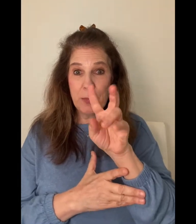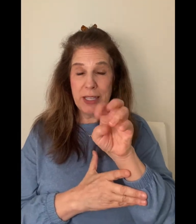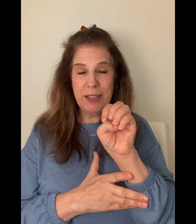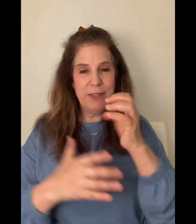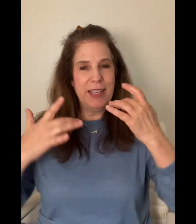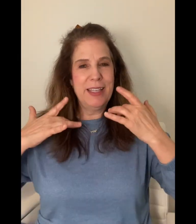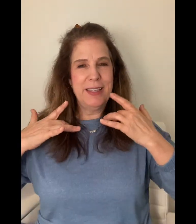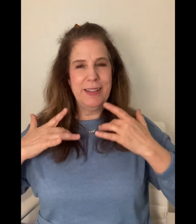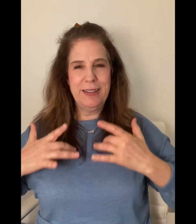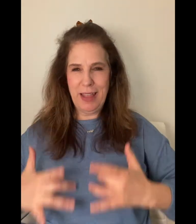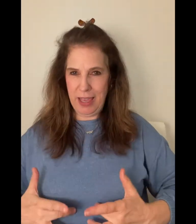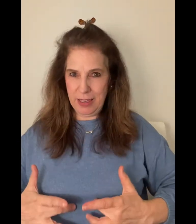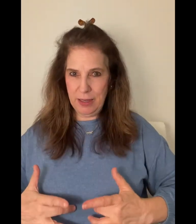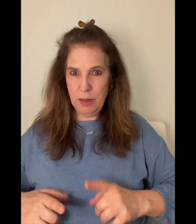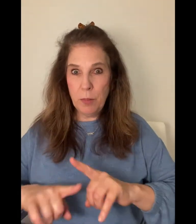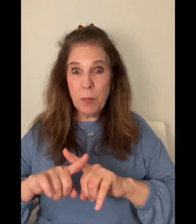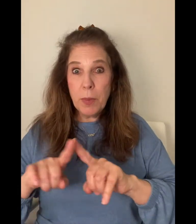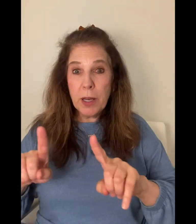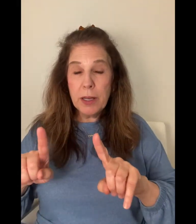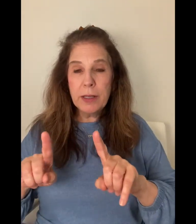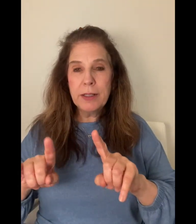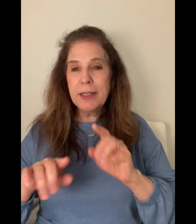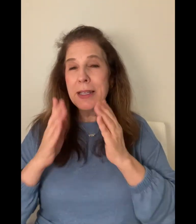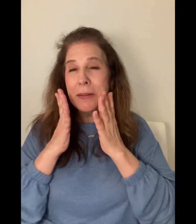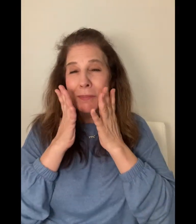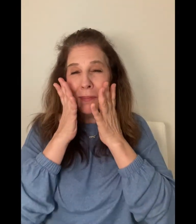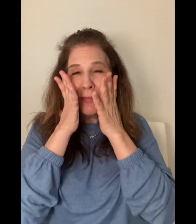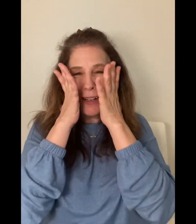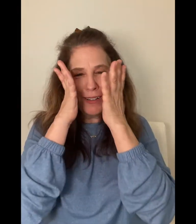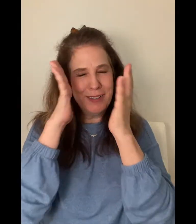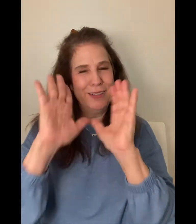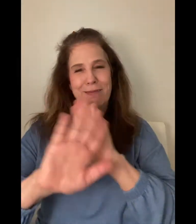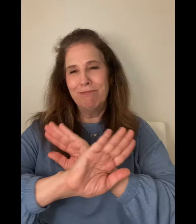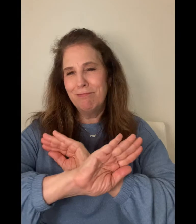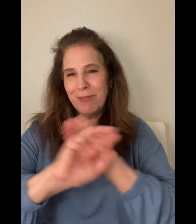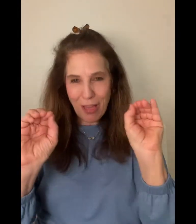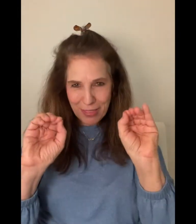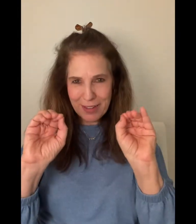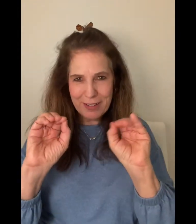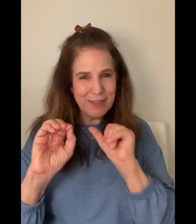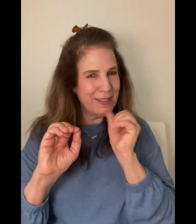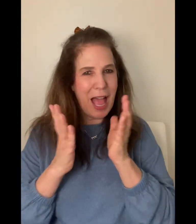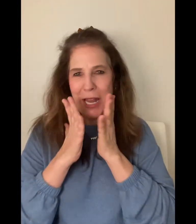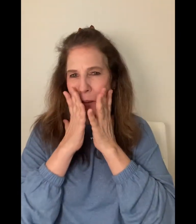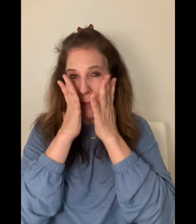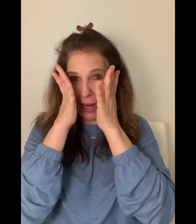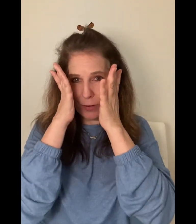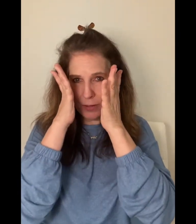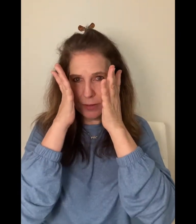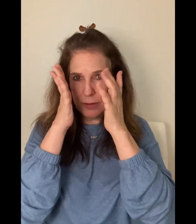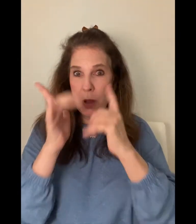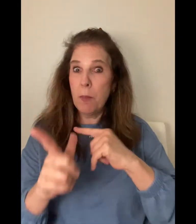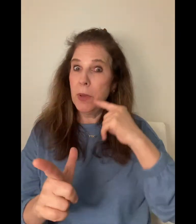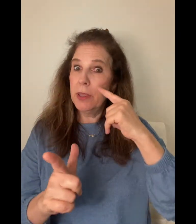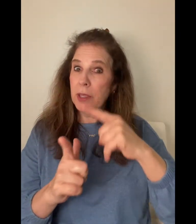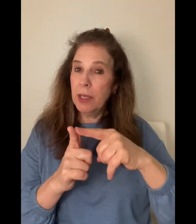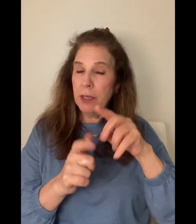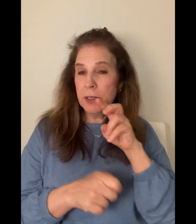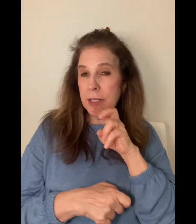the fruit. She does. She gives it afterwards to her husband. He also eats from it, and they get